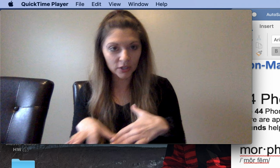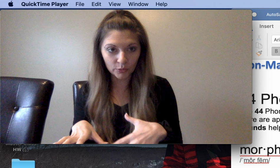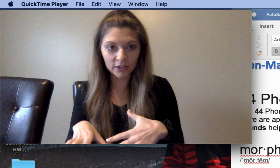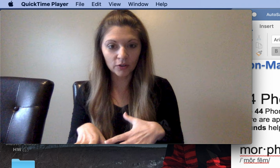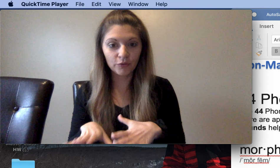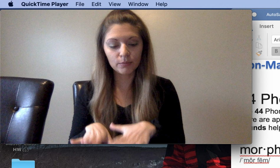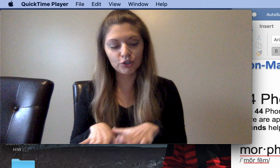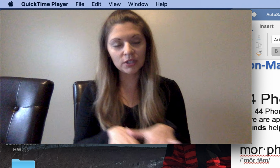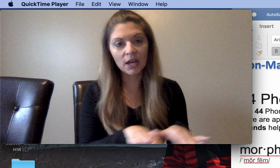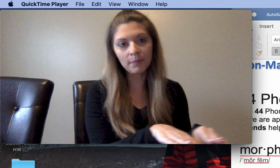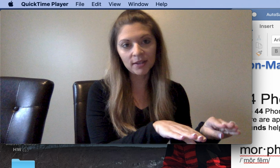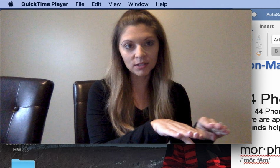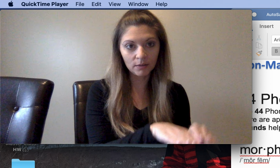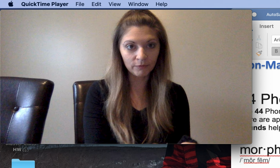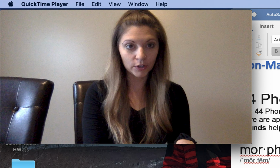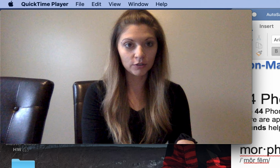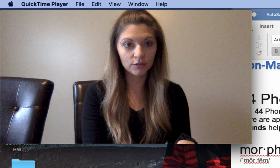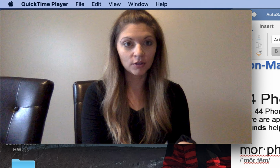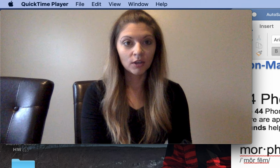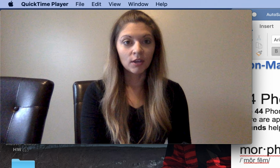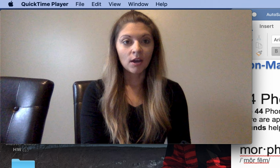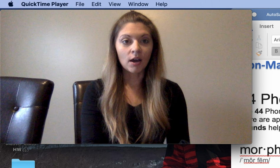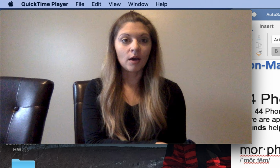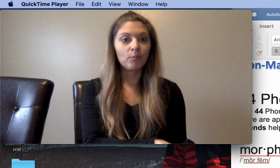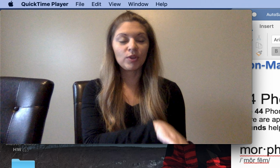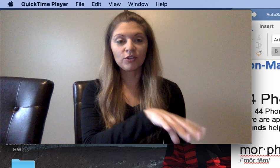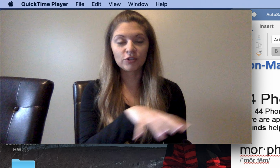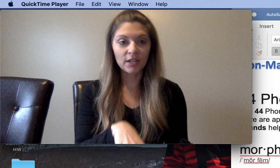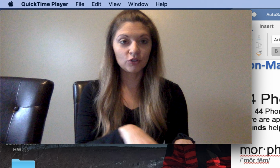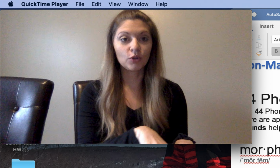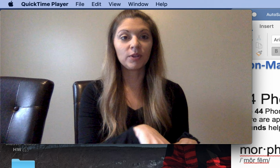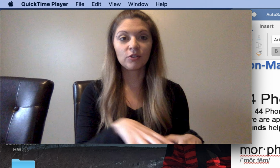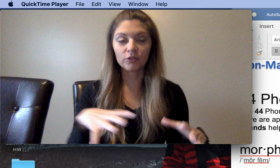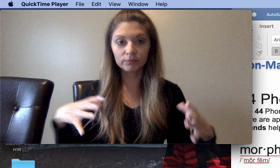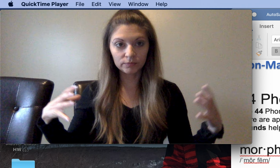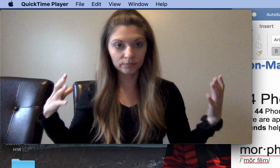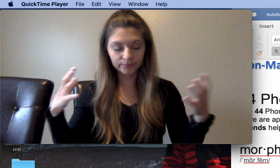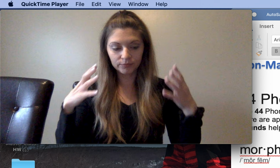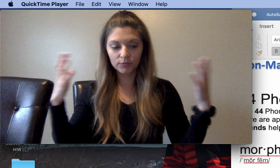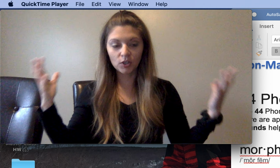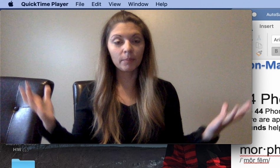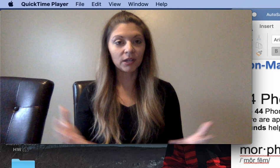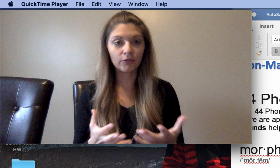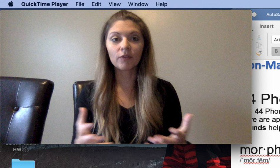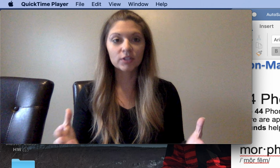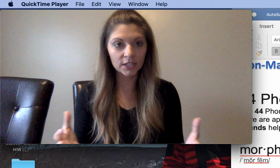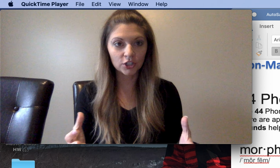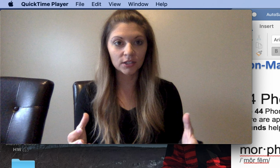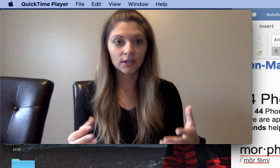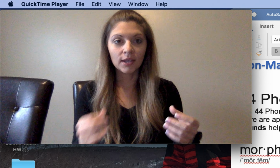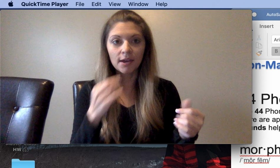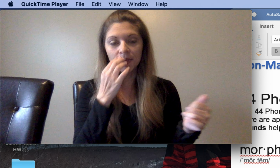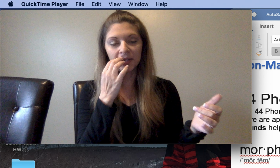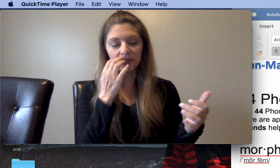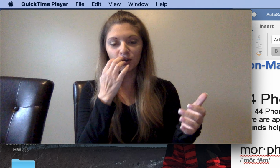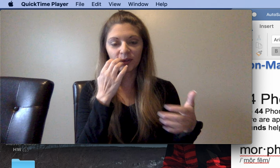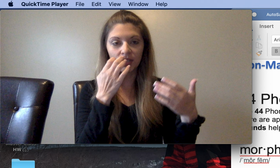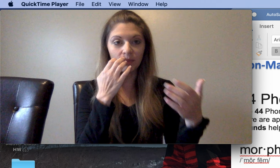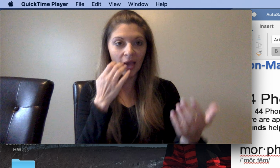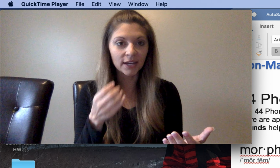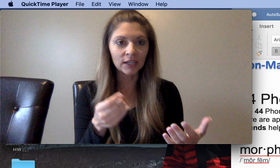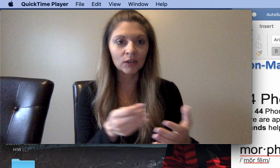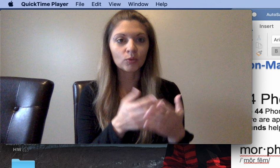your irregular verbs, your time has to come first within your sentence or within your topic of conversation. And then you don't